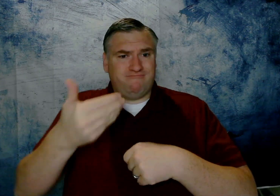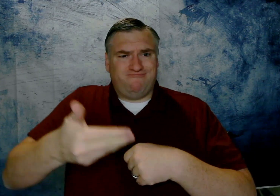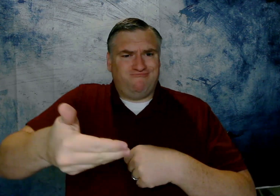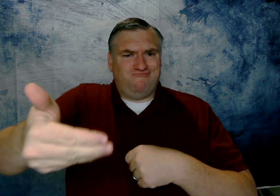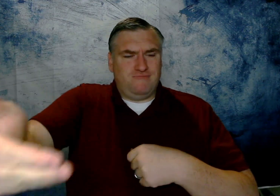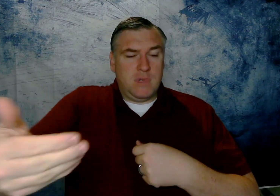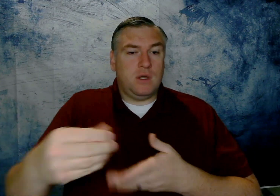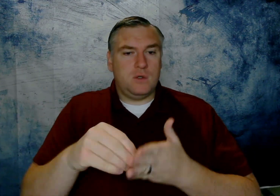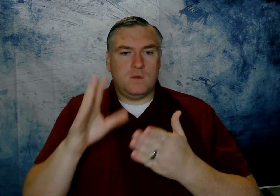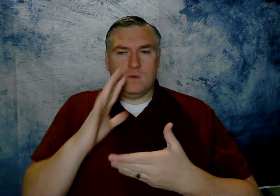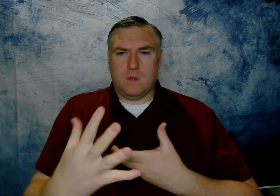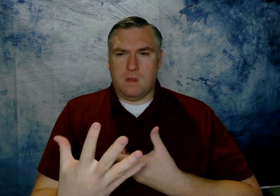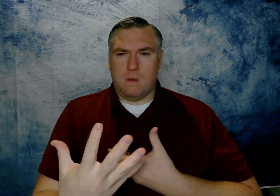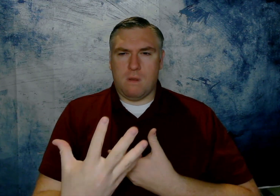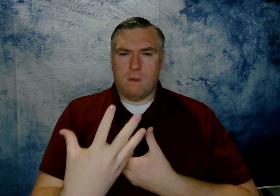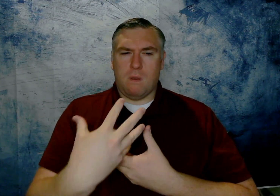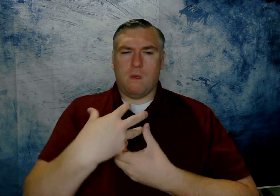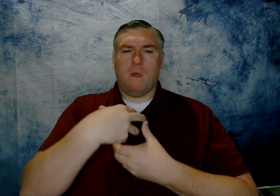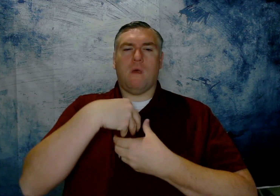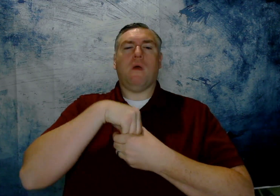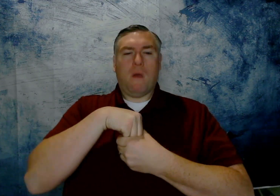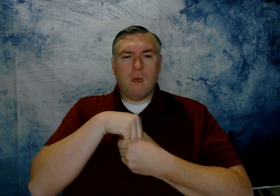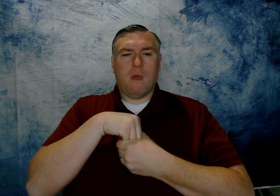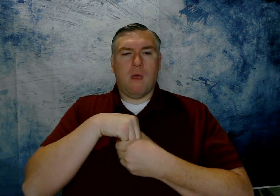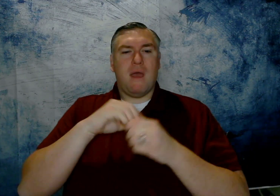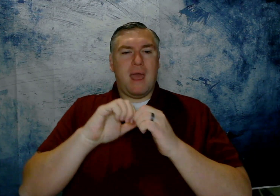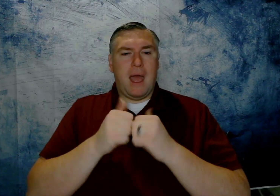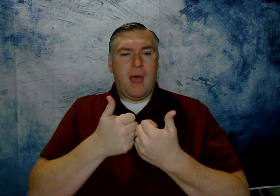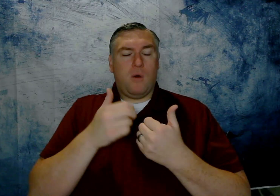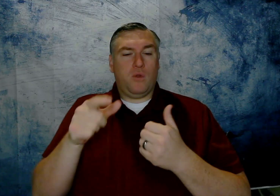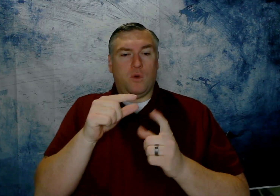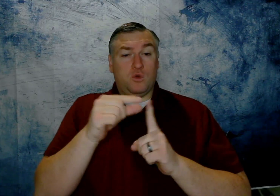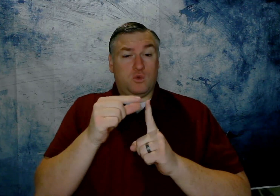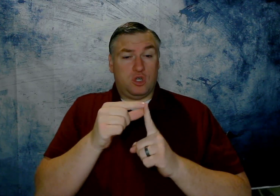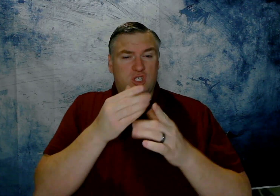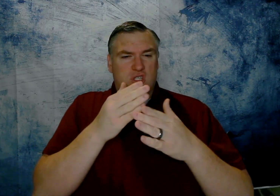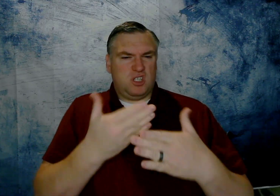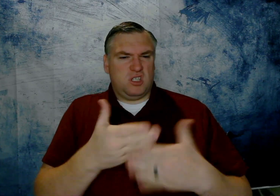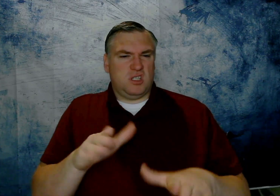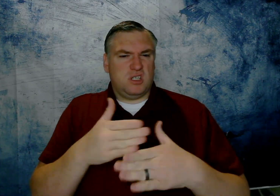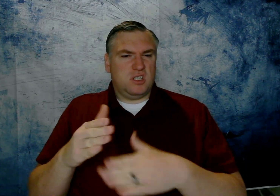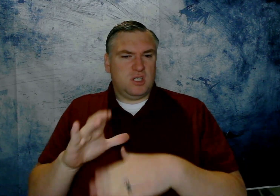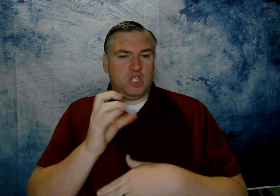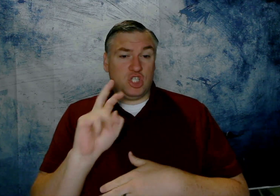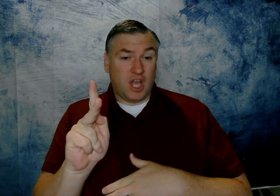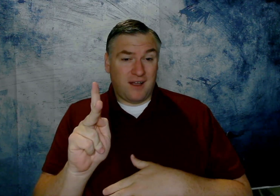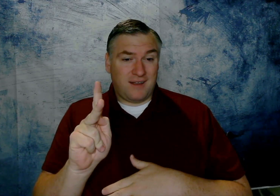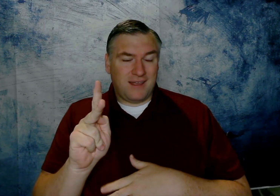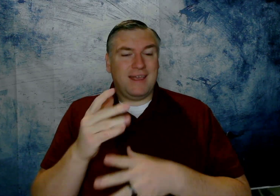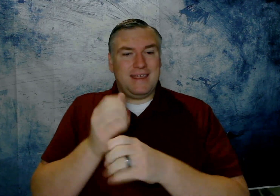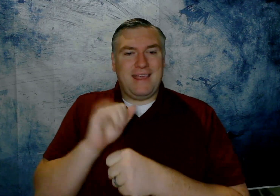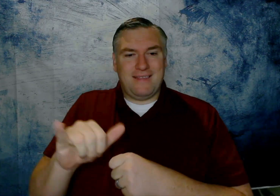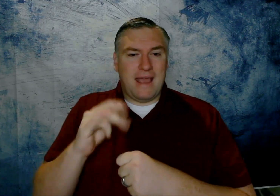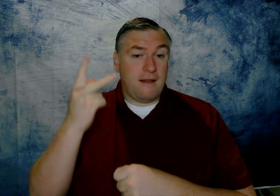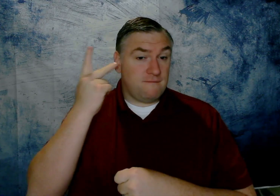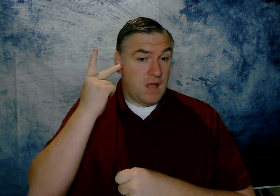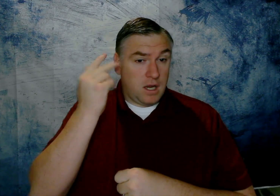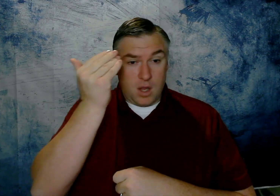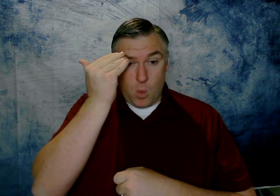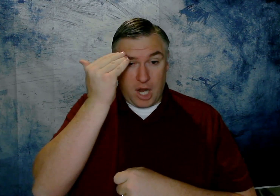through time, as we repeatedly do this, students will be able to incorporate, internalize those ideas and chunk things